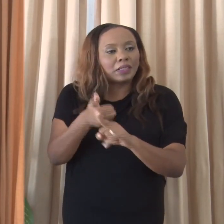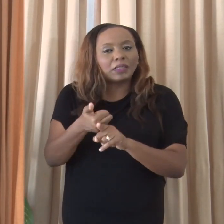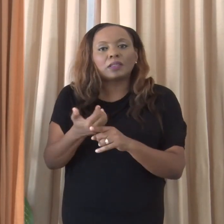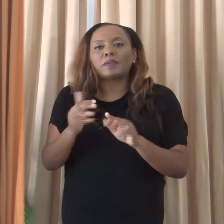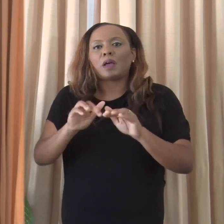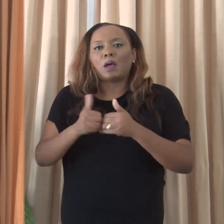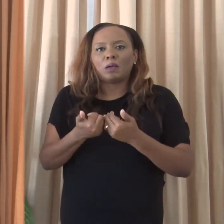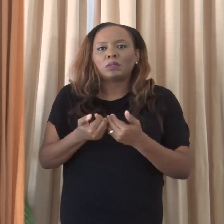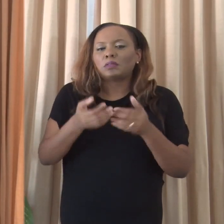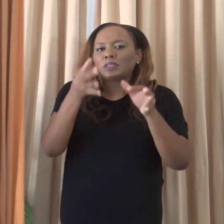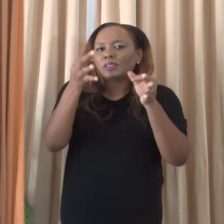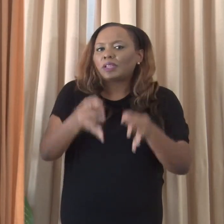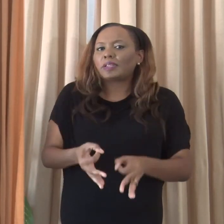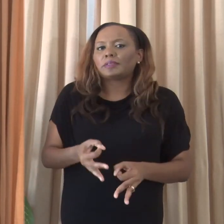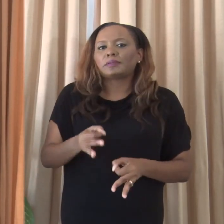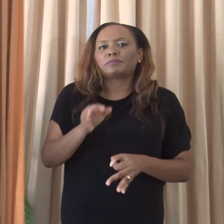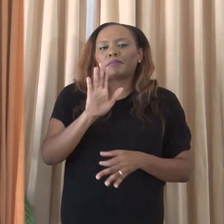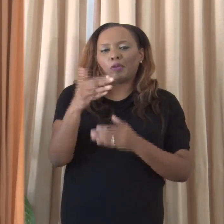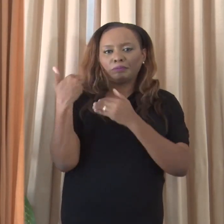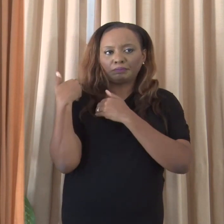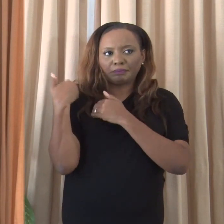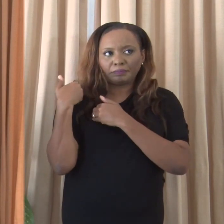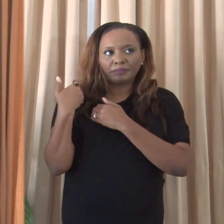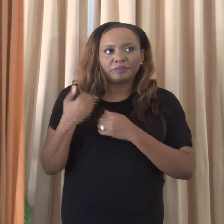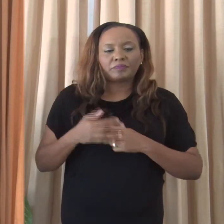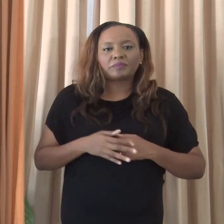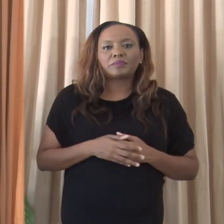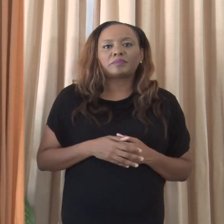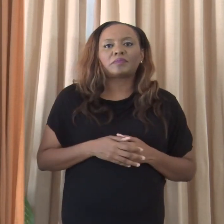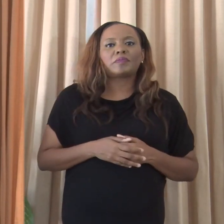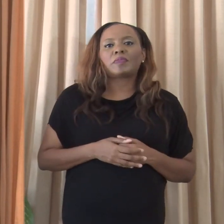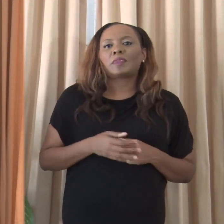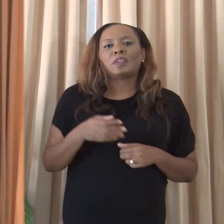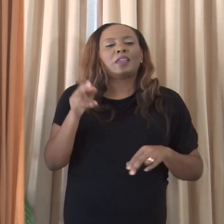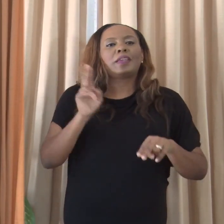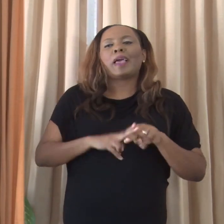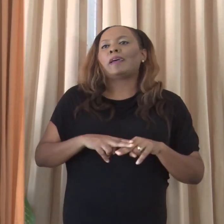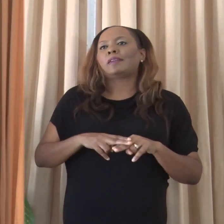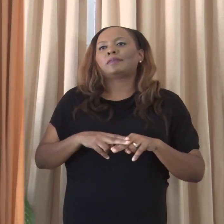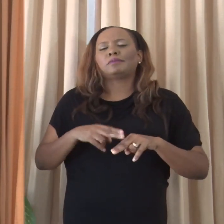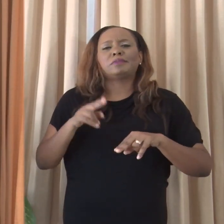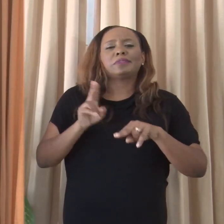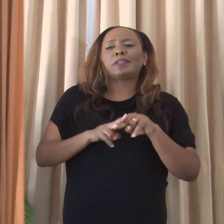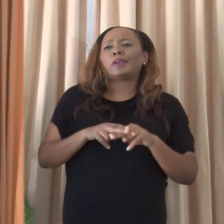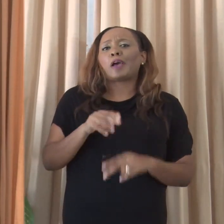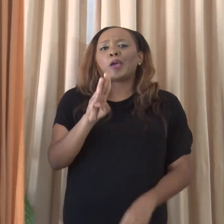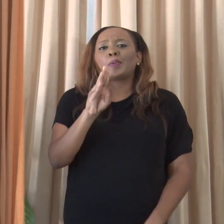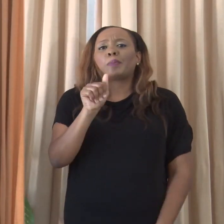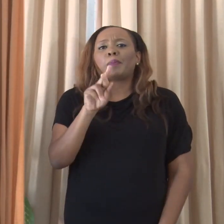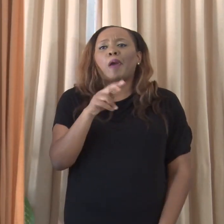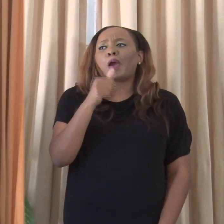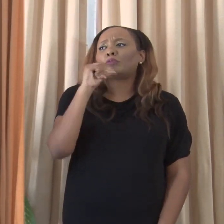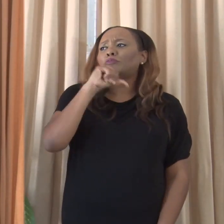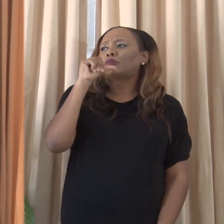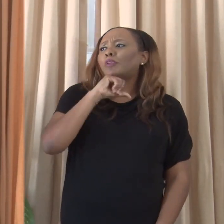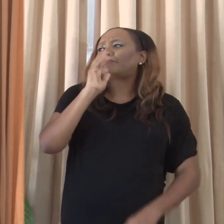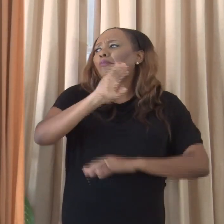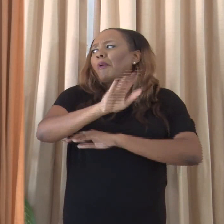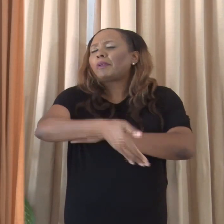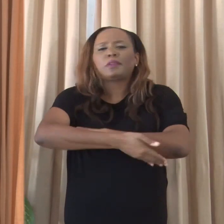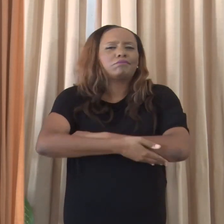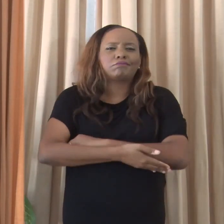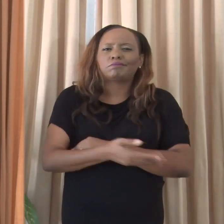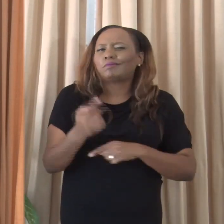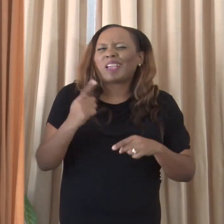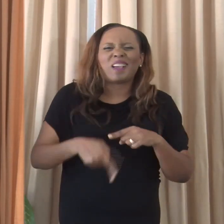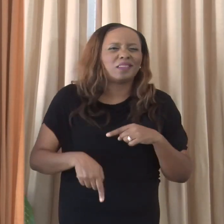which you participate. Obviously, sitting at the bar all night long and so on may not be what you may wish to do. But again, I